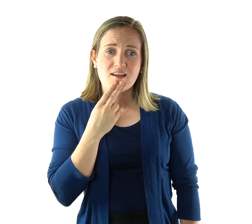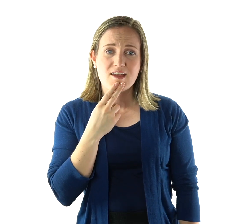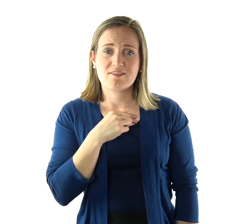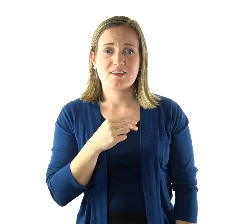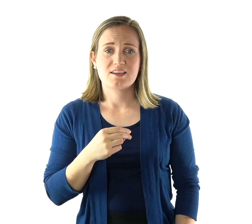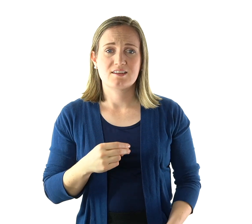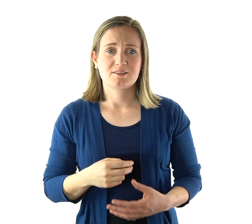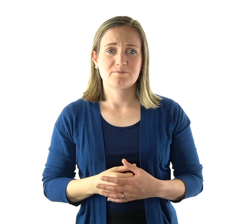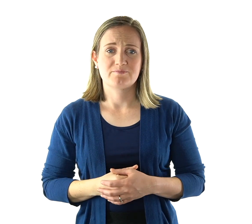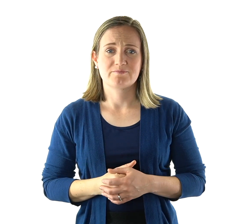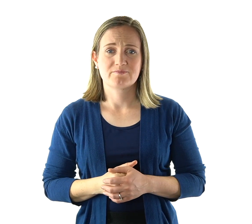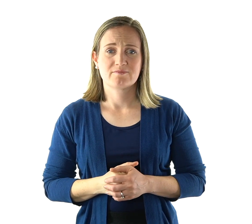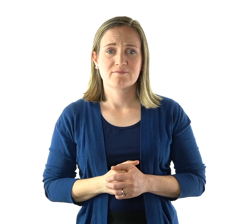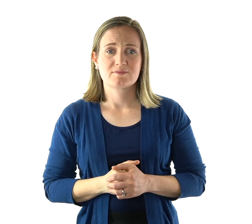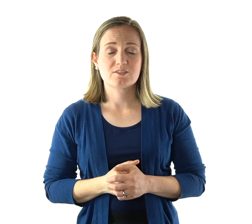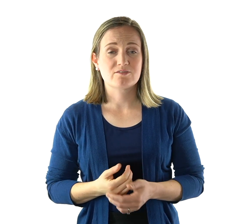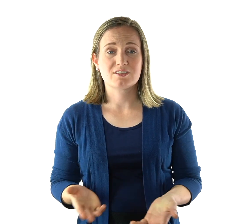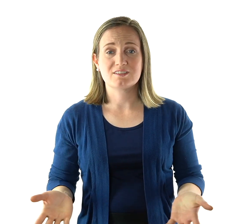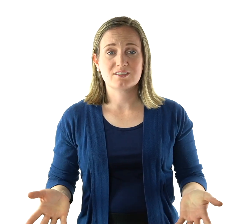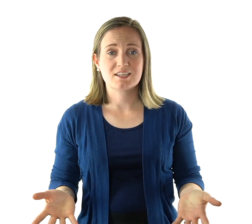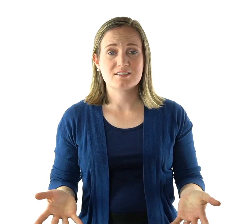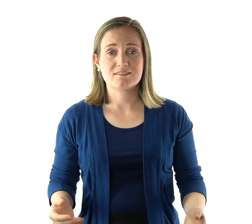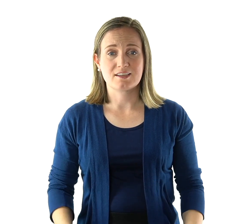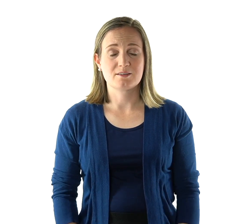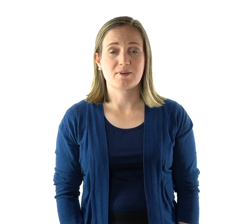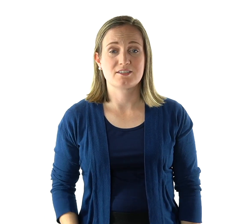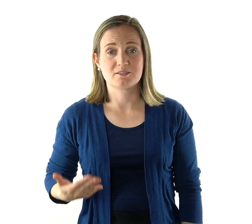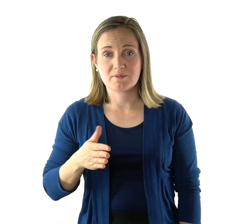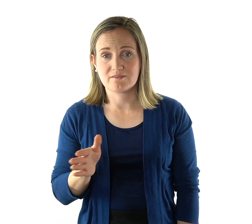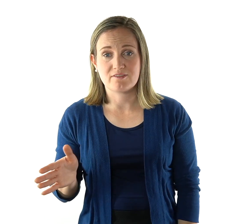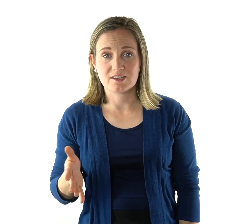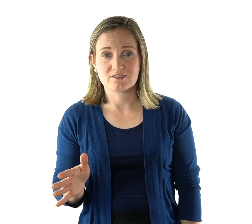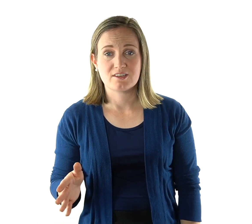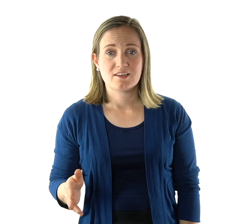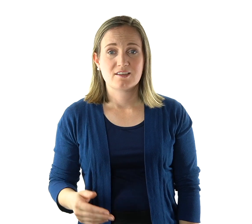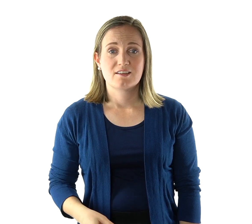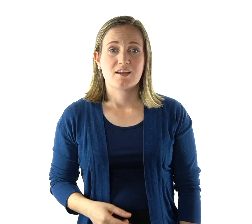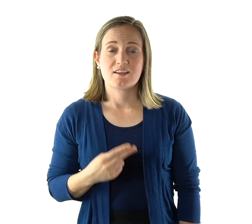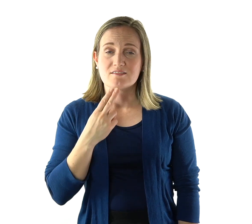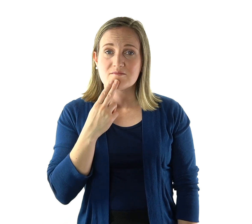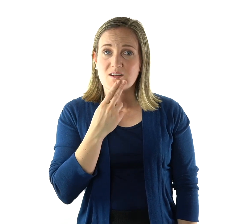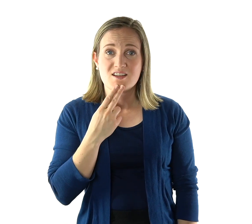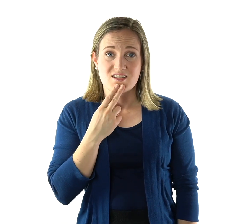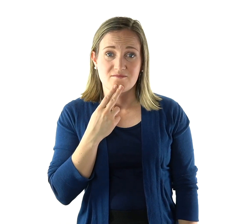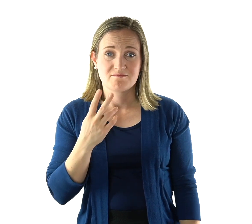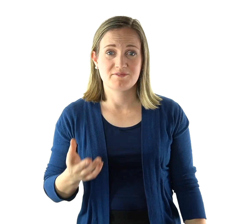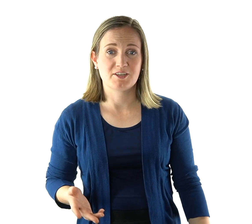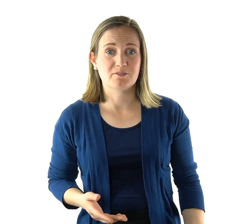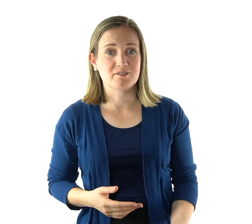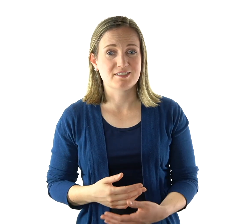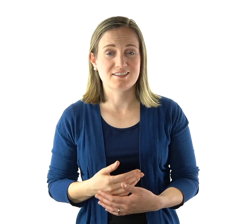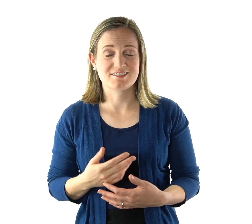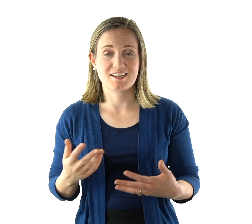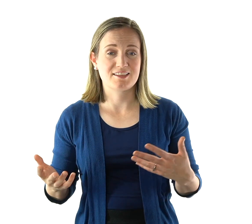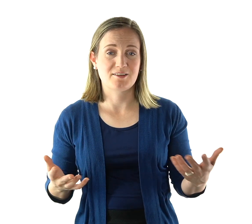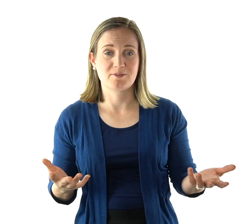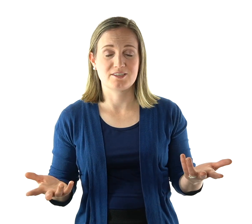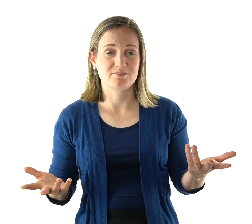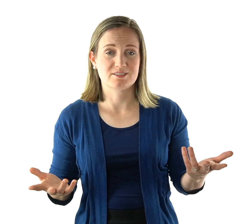And then, so for the little kids, it might just be fish and honey, and sign that when you say